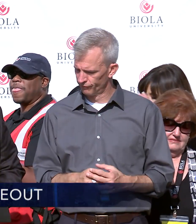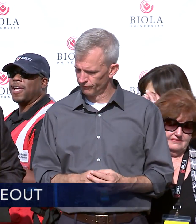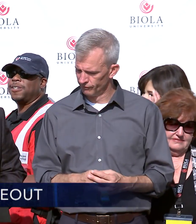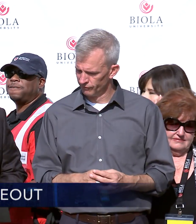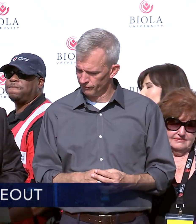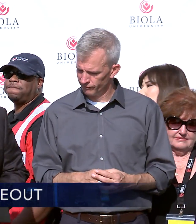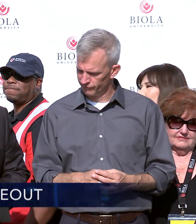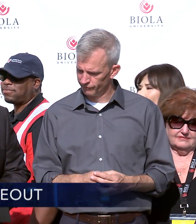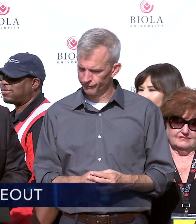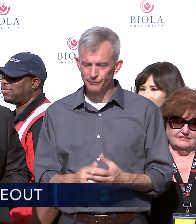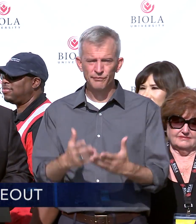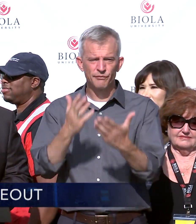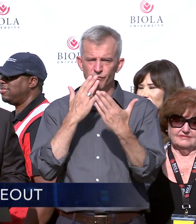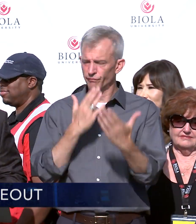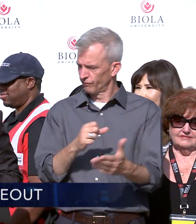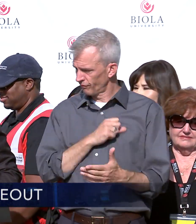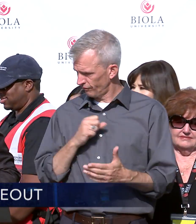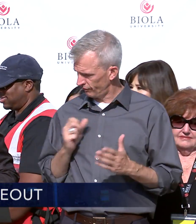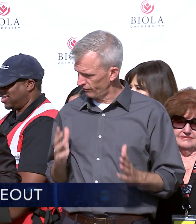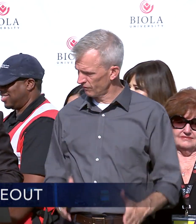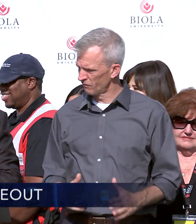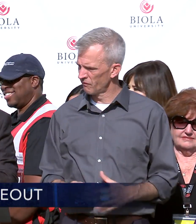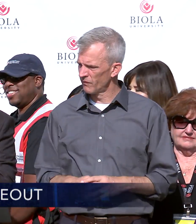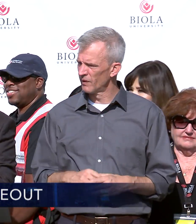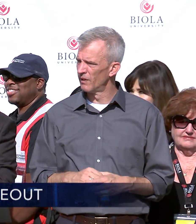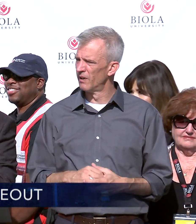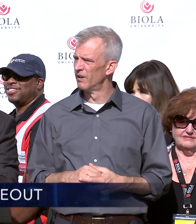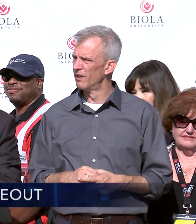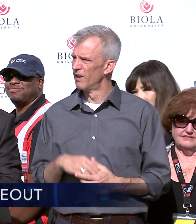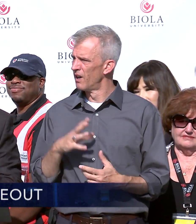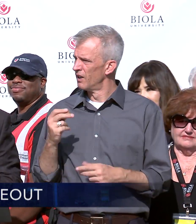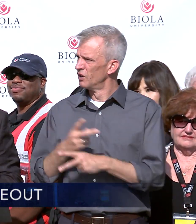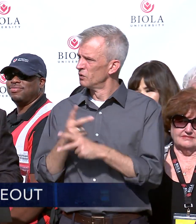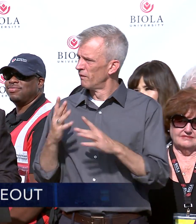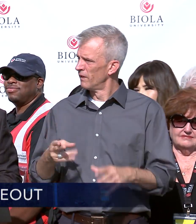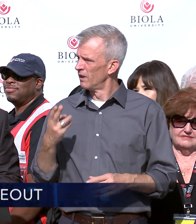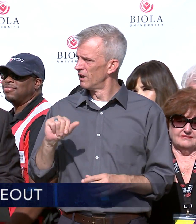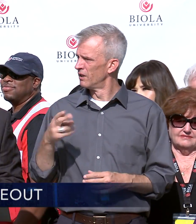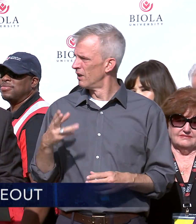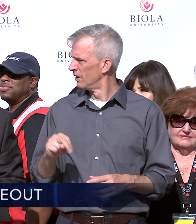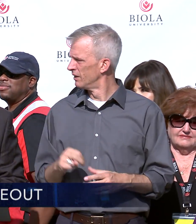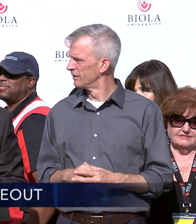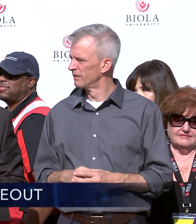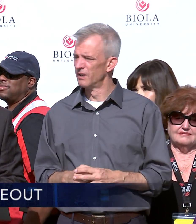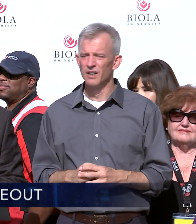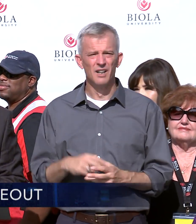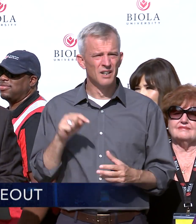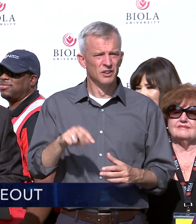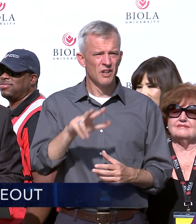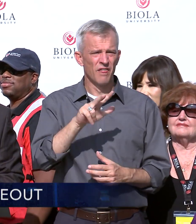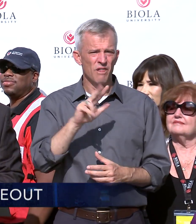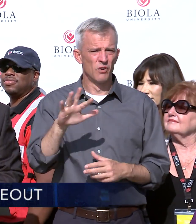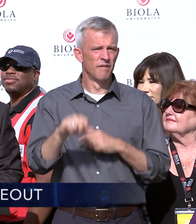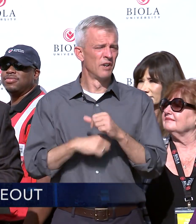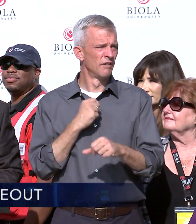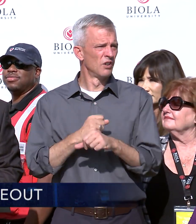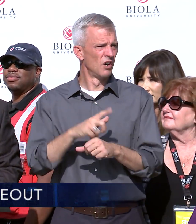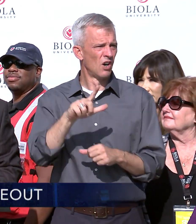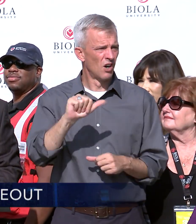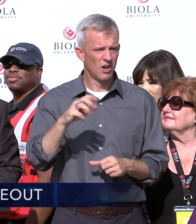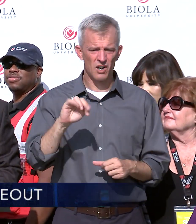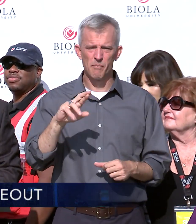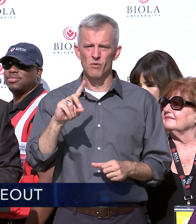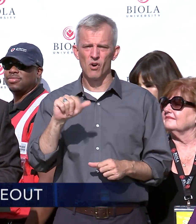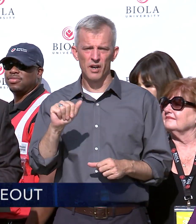Thank you, Senator Archuleta, and also Supervisor Hahn. This is the 35th year that La Mirada has participated in the